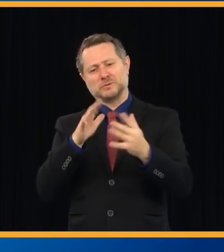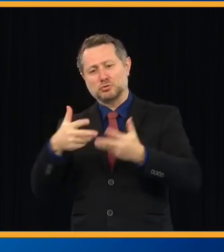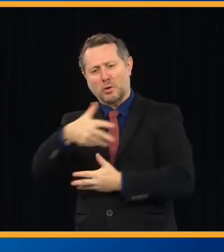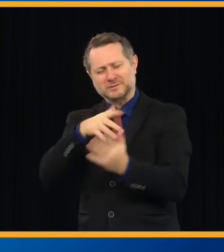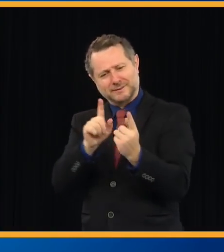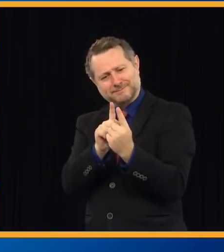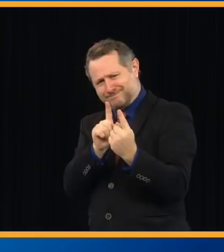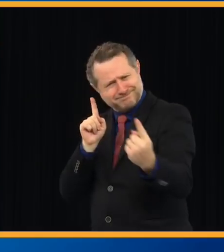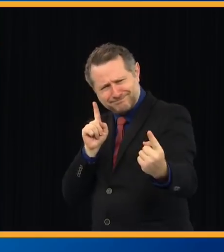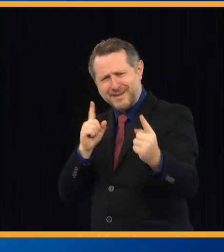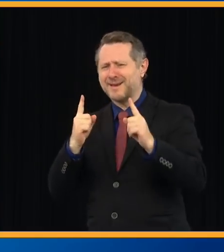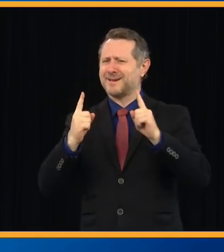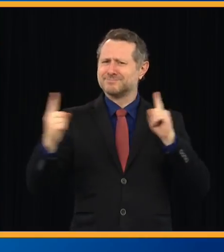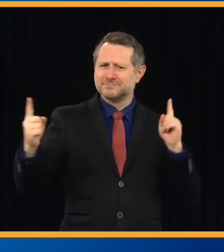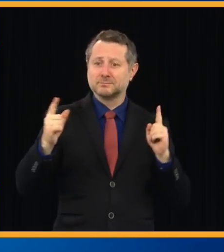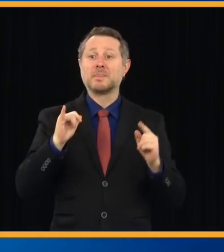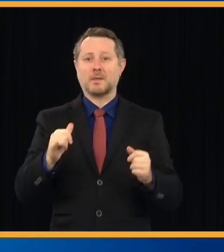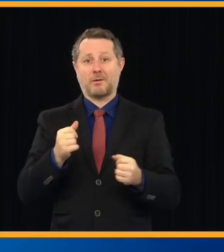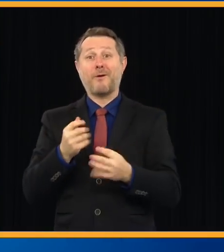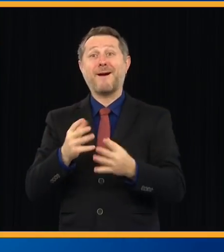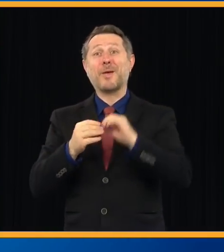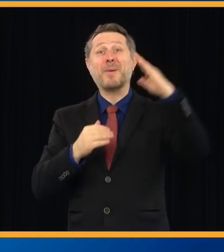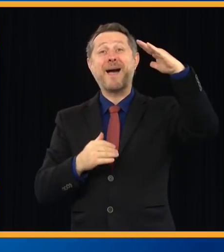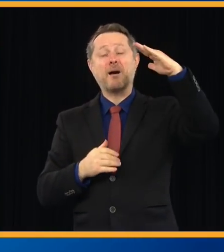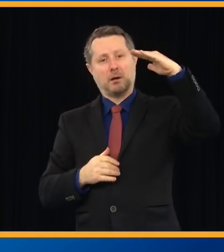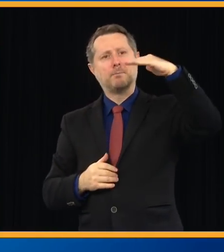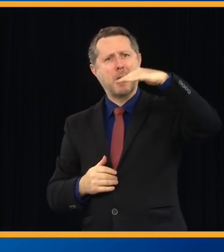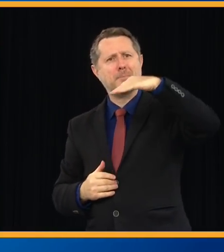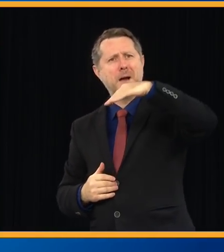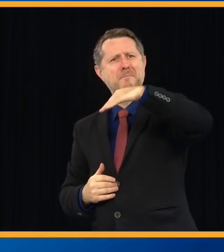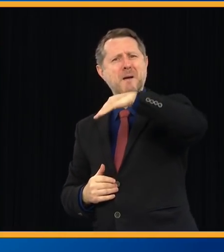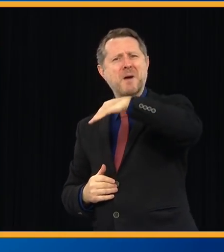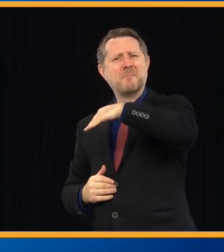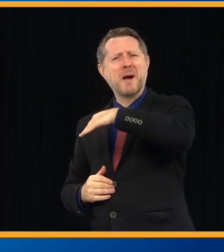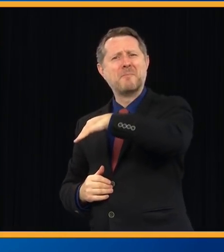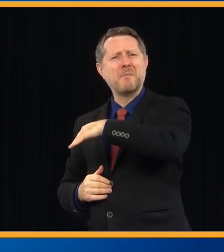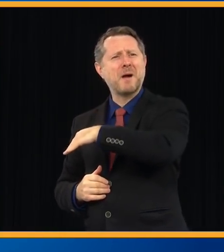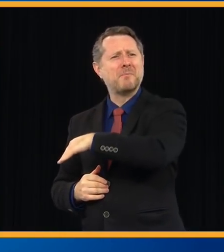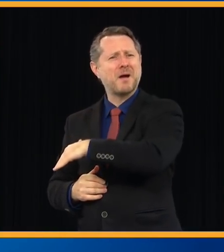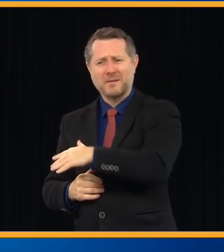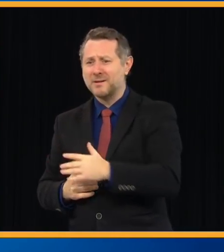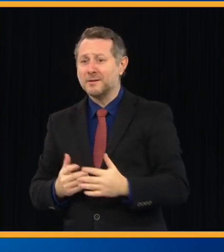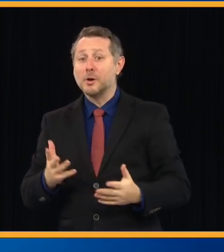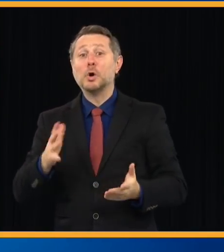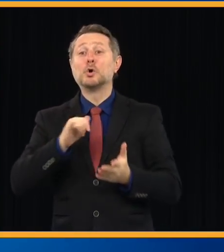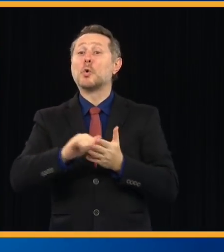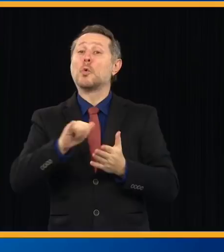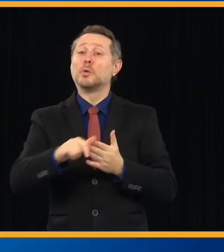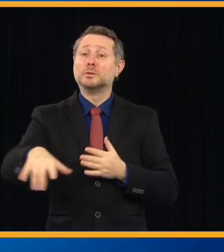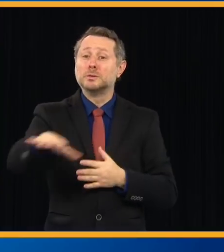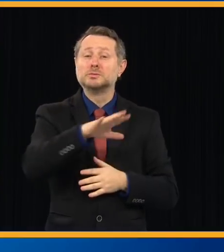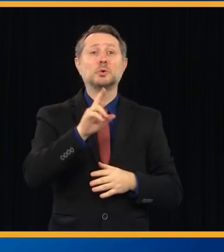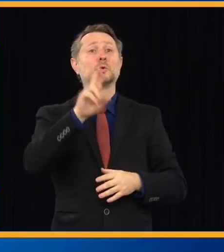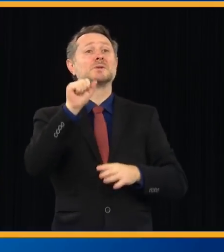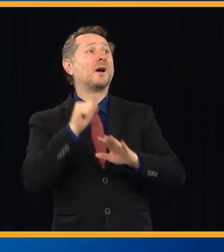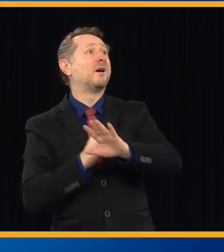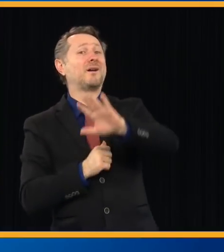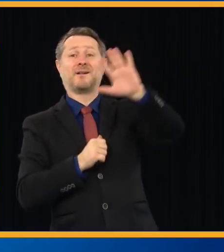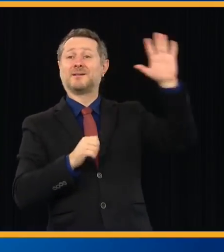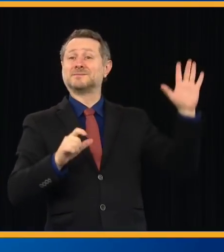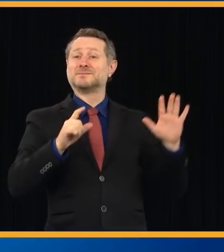has done. And New Yorkers and all across this country, you saw that